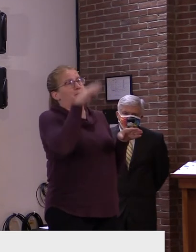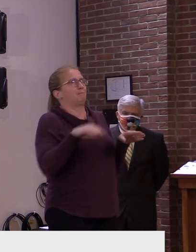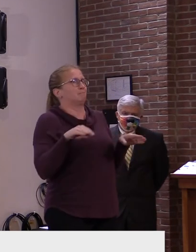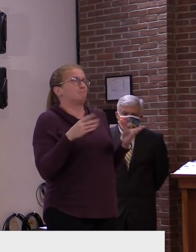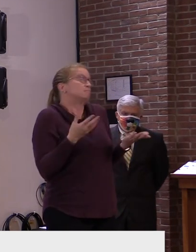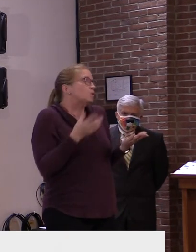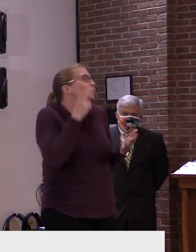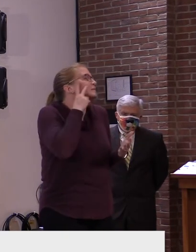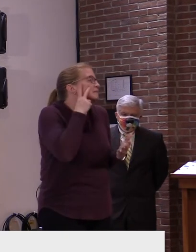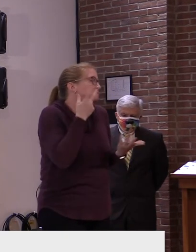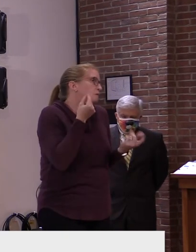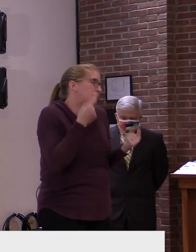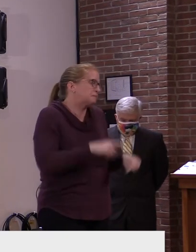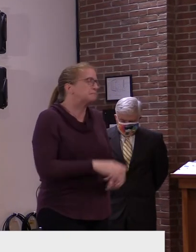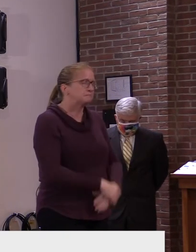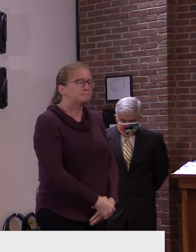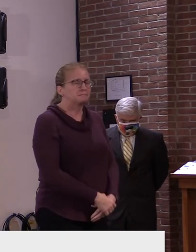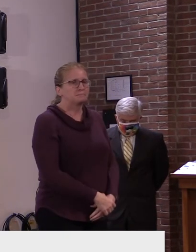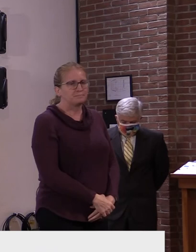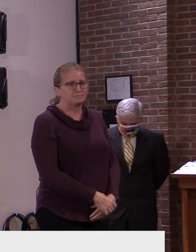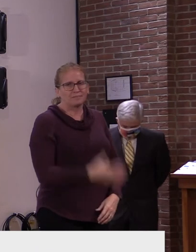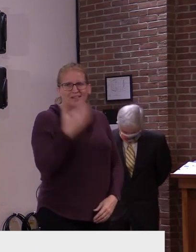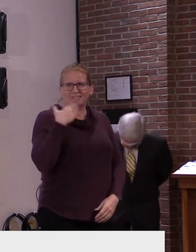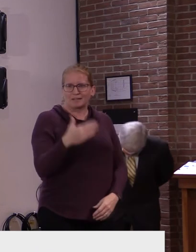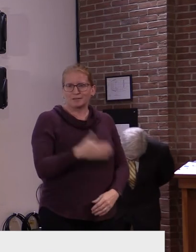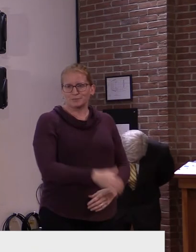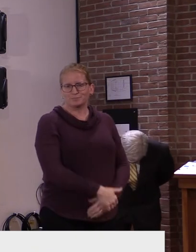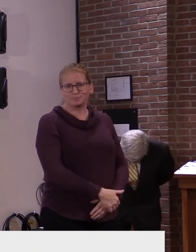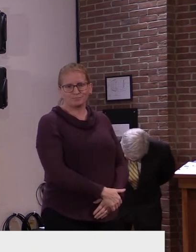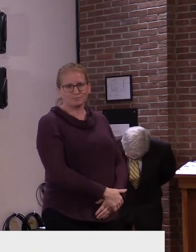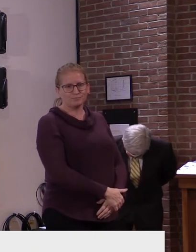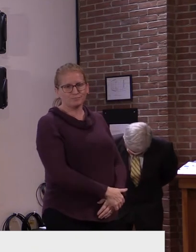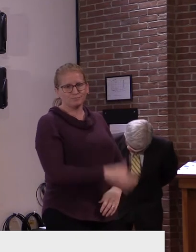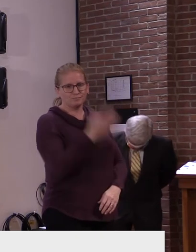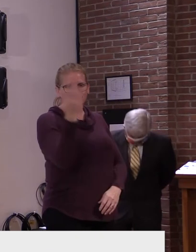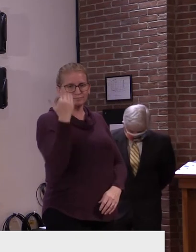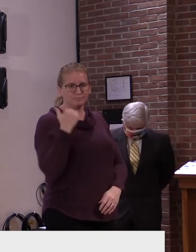thank you very much tom vt digger